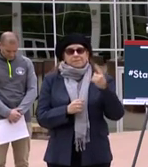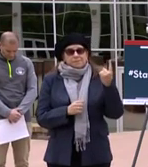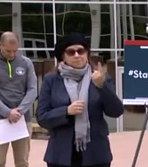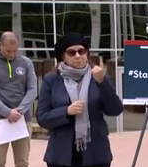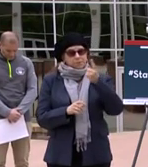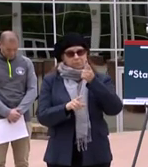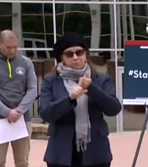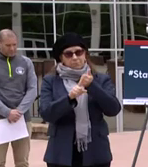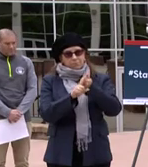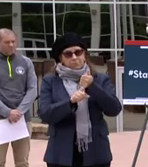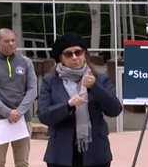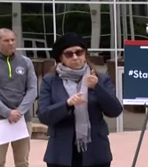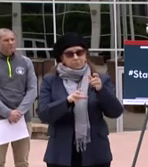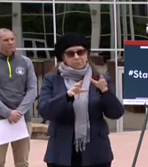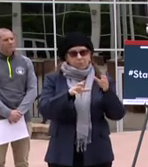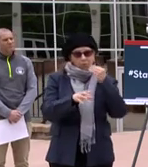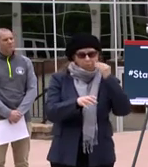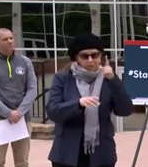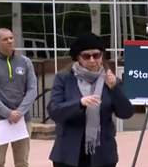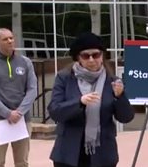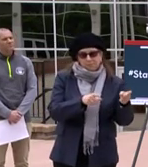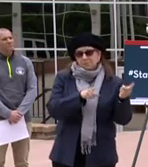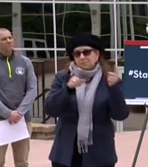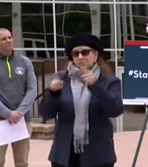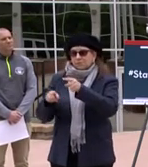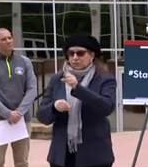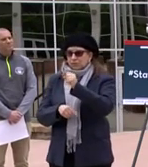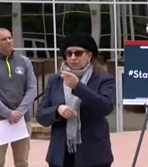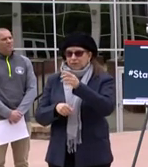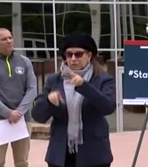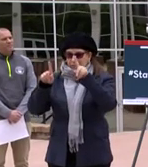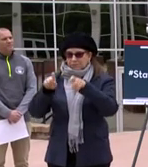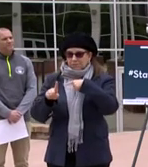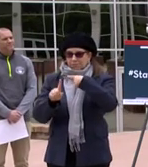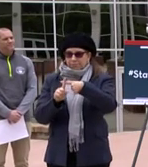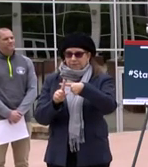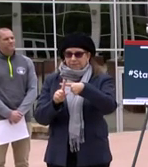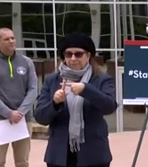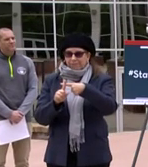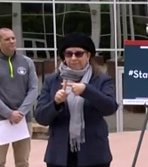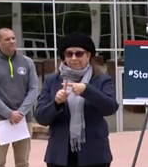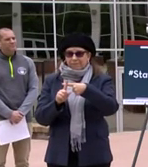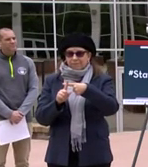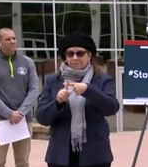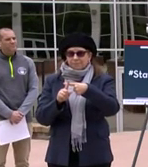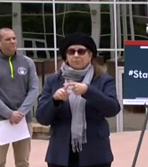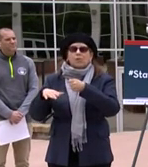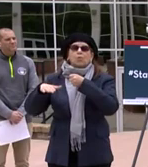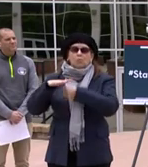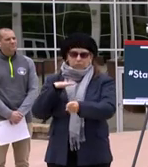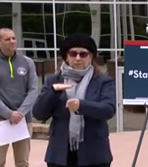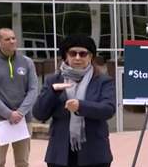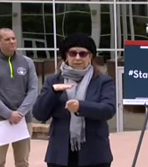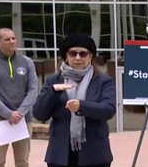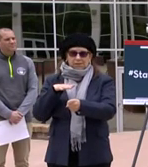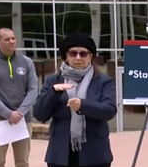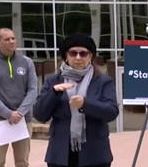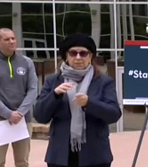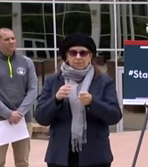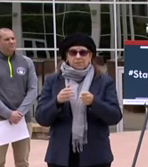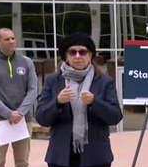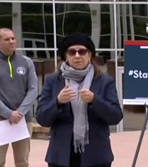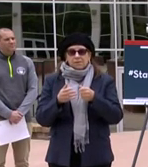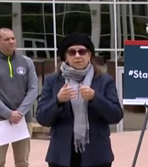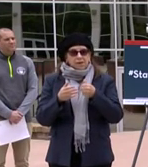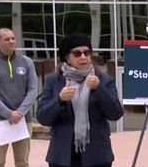test positive, that resident is quarantined, any close contacts follow the Department of